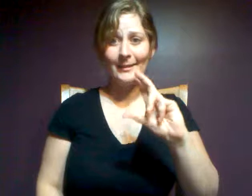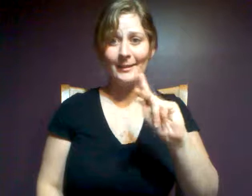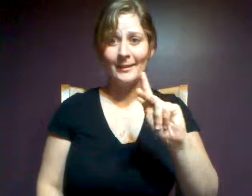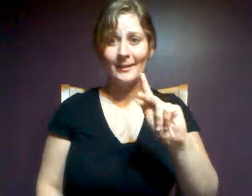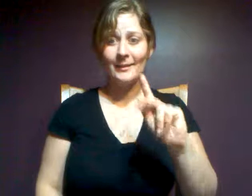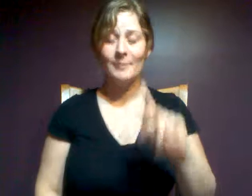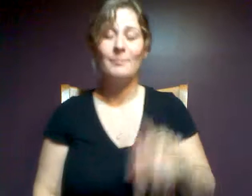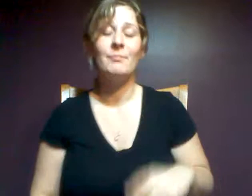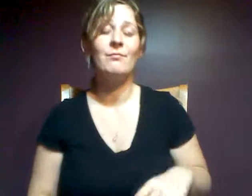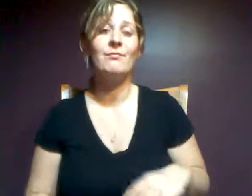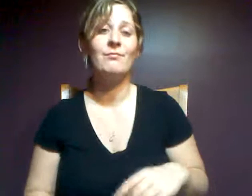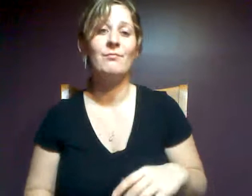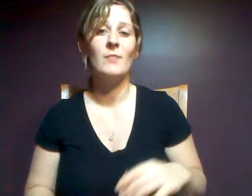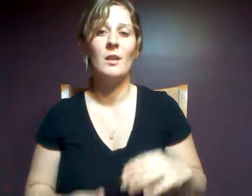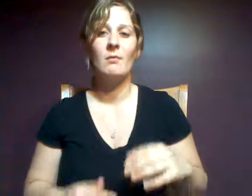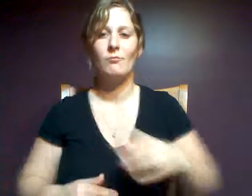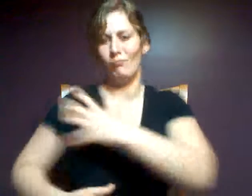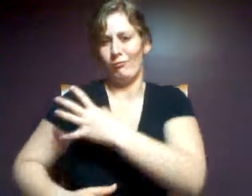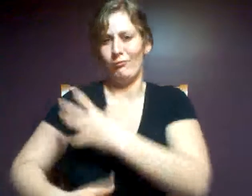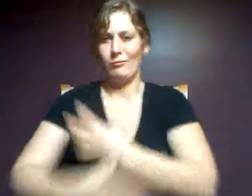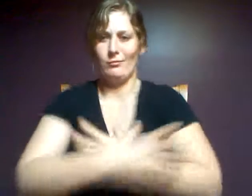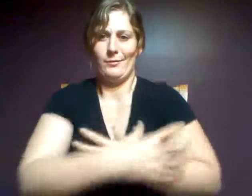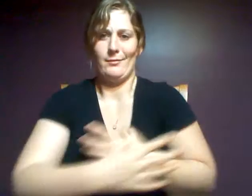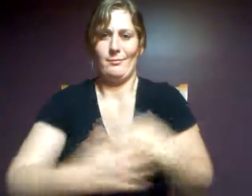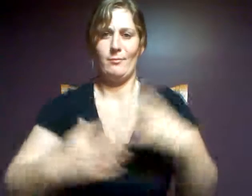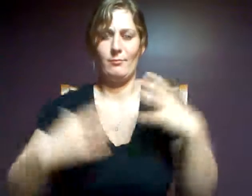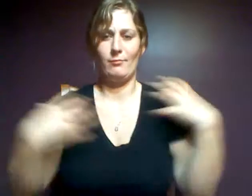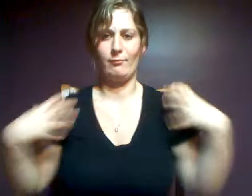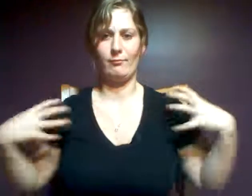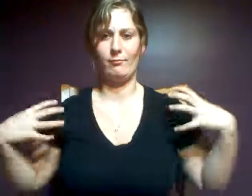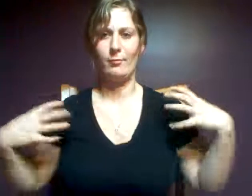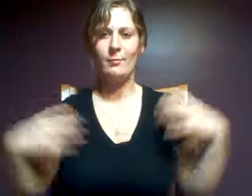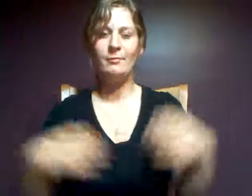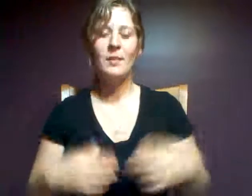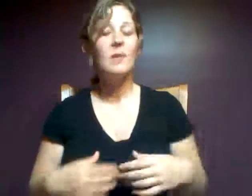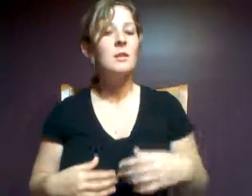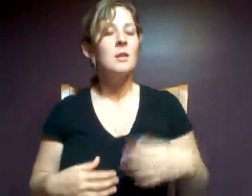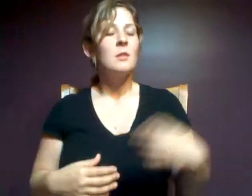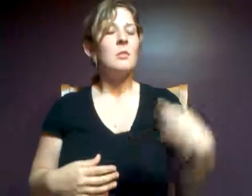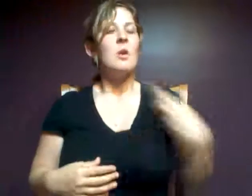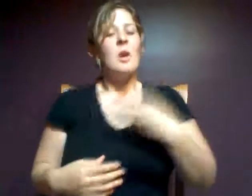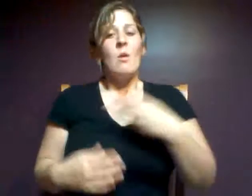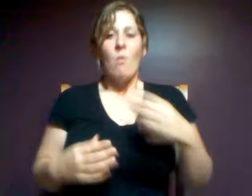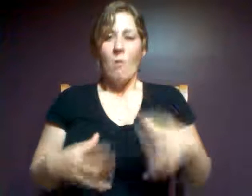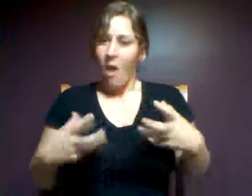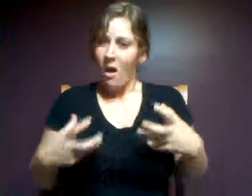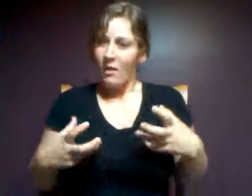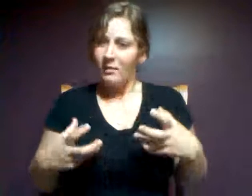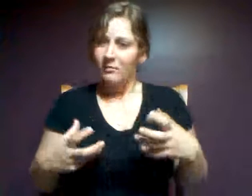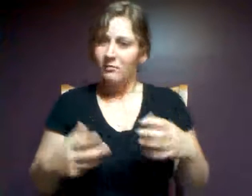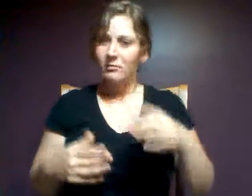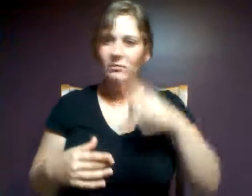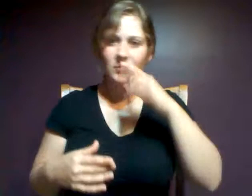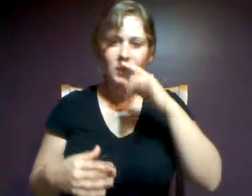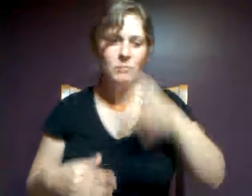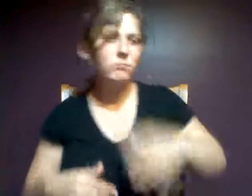as healthy, well-balanced individuals. But in an image-obsessed culture, we are training our kids to